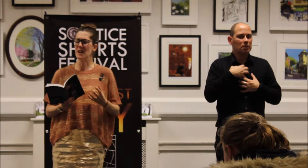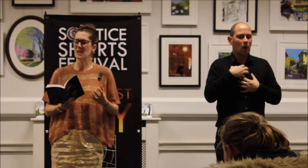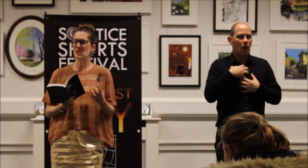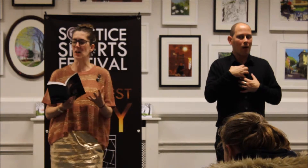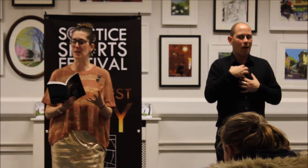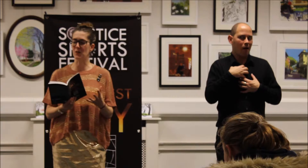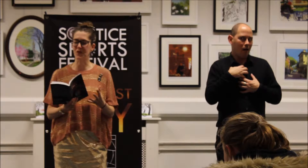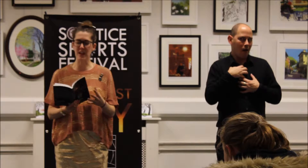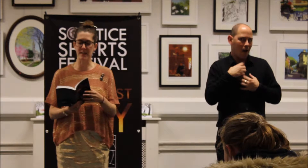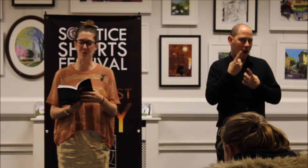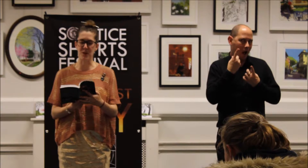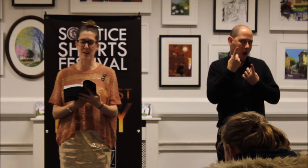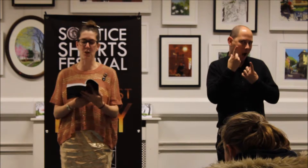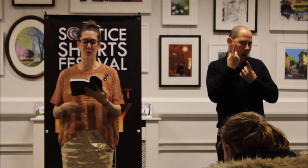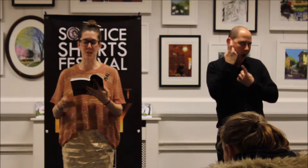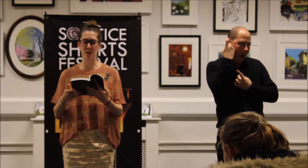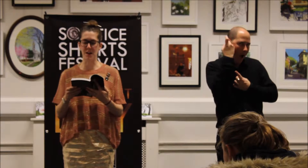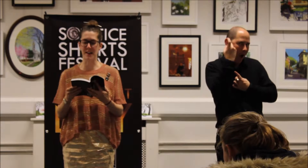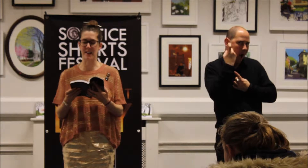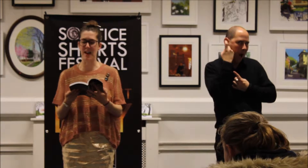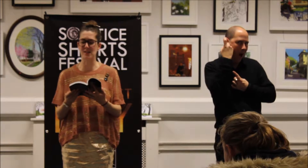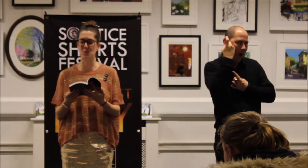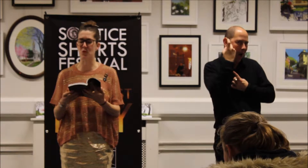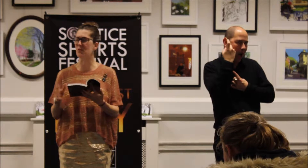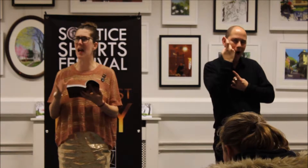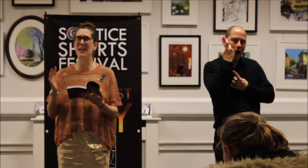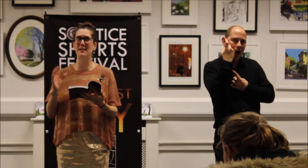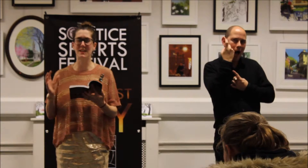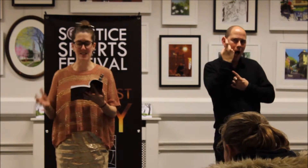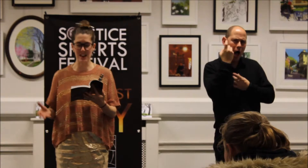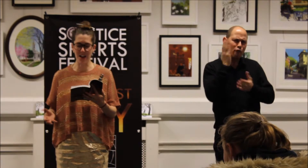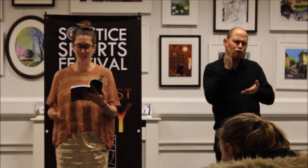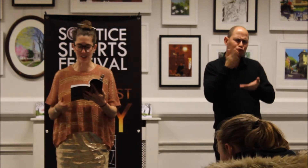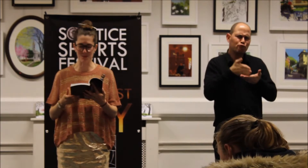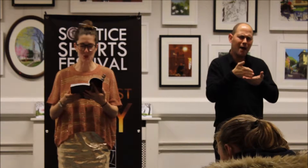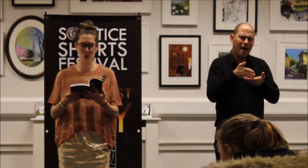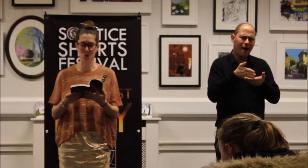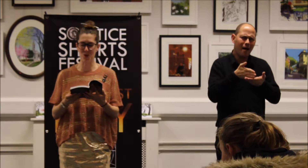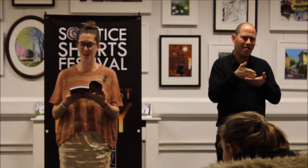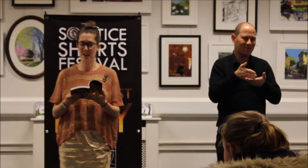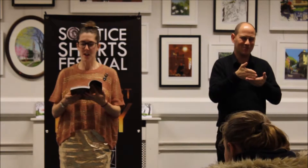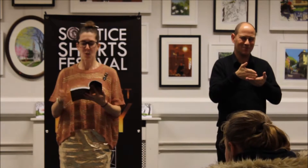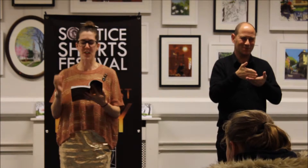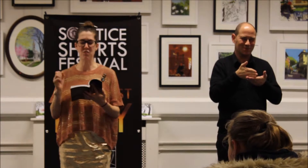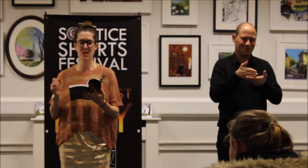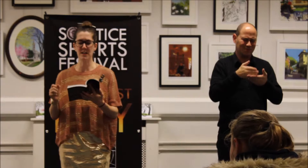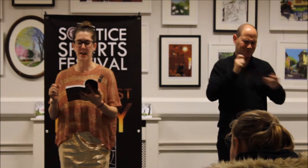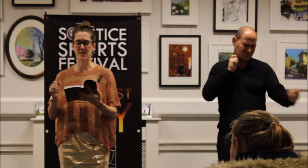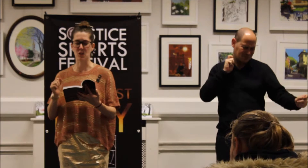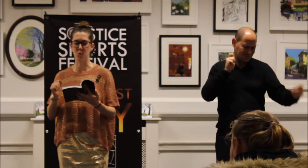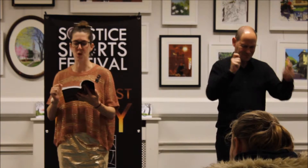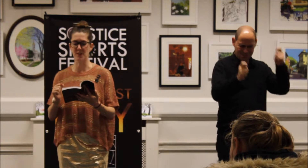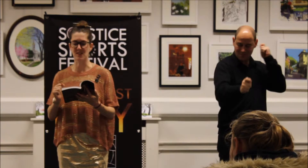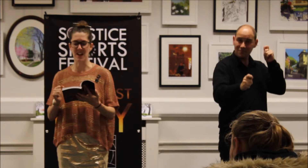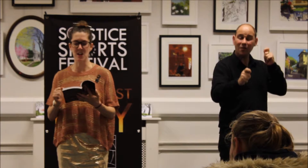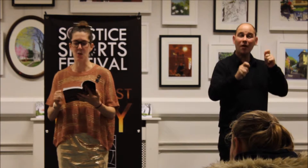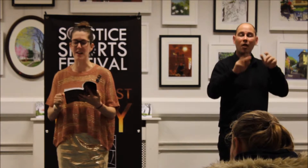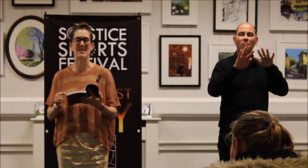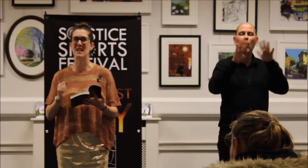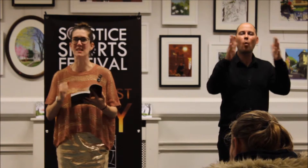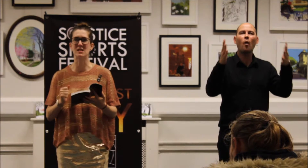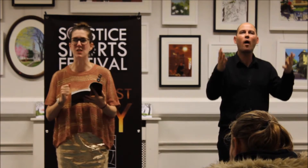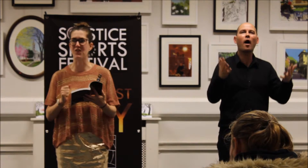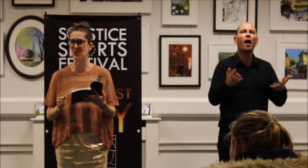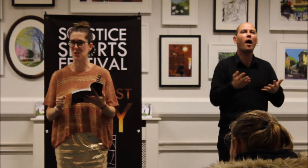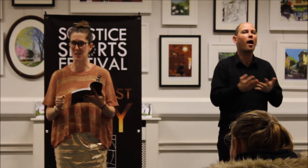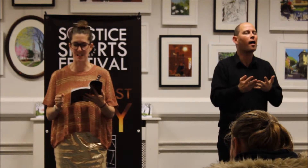that sudden feeling of being over a yawning chasm where reality itself seems torn, when they realize that the world as they know it